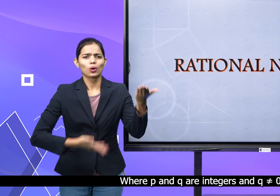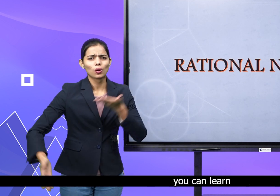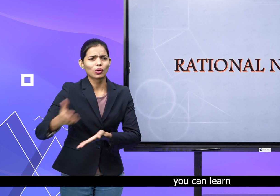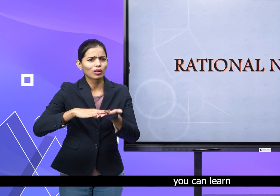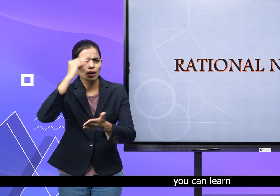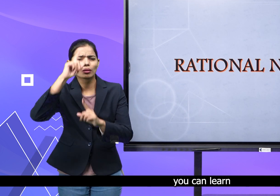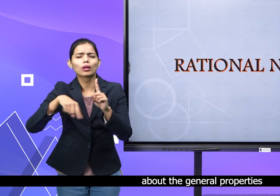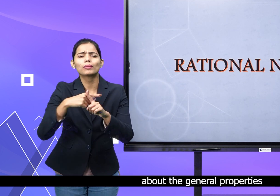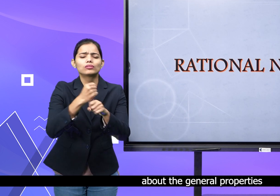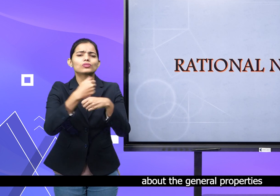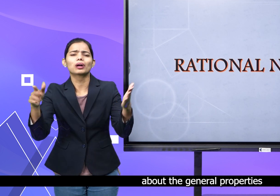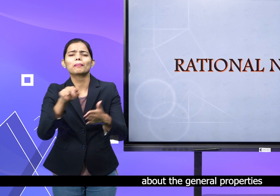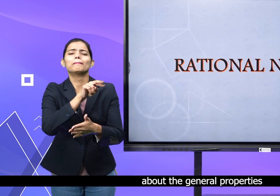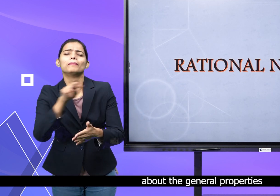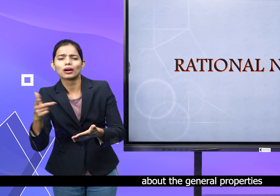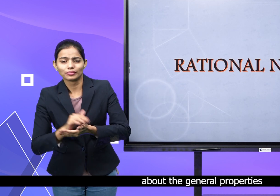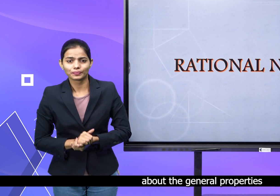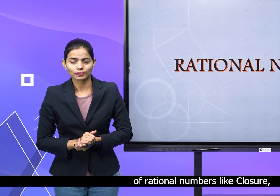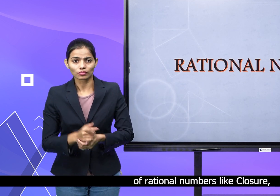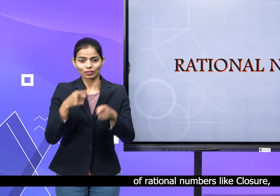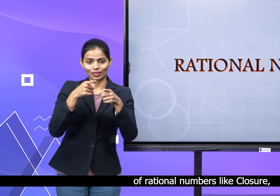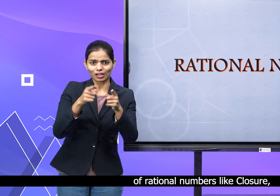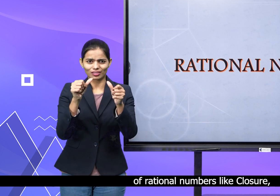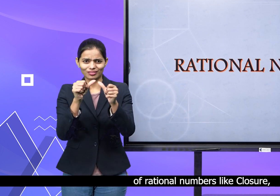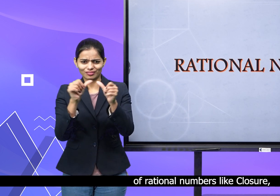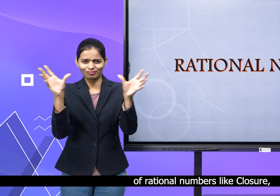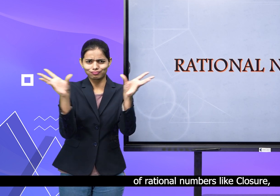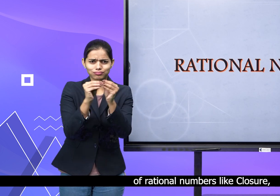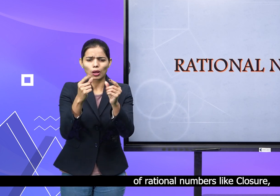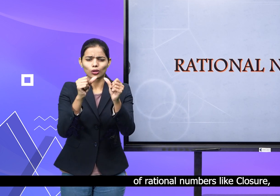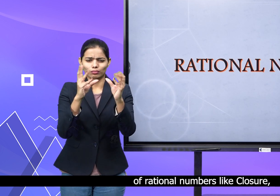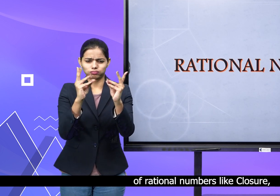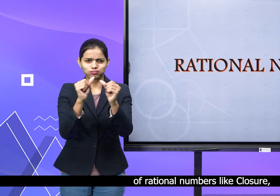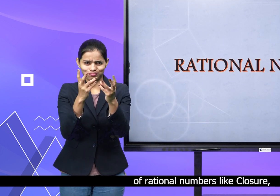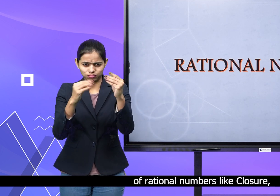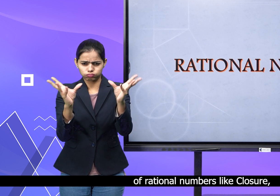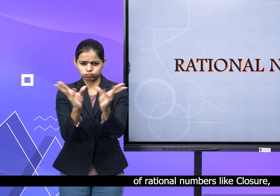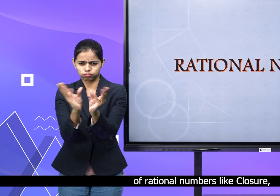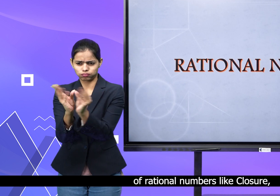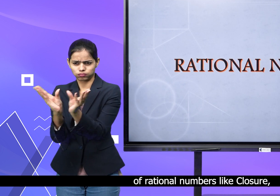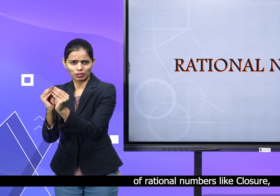You can learn about the general properties of rational numbers like closure,